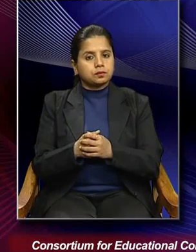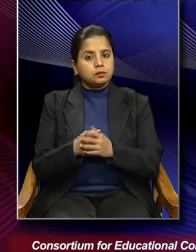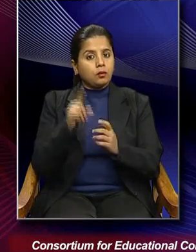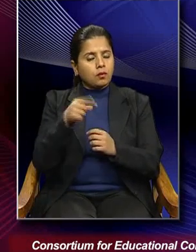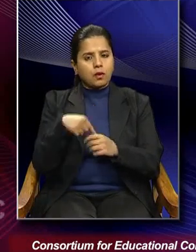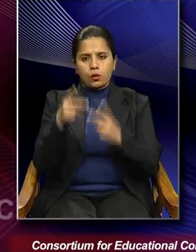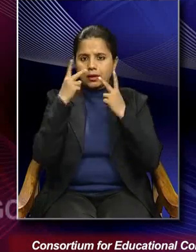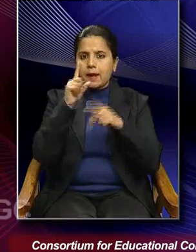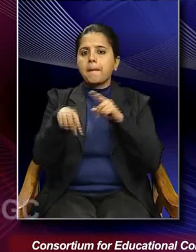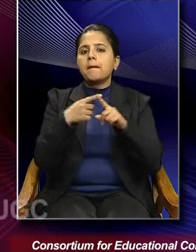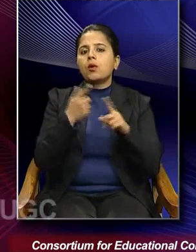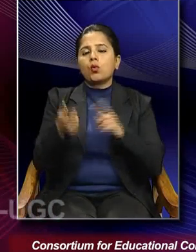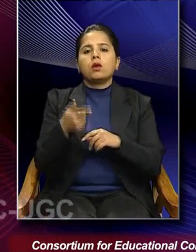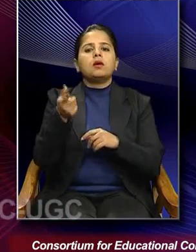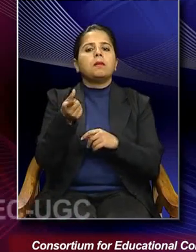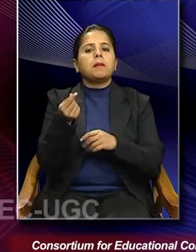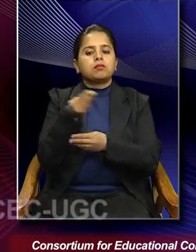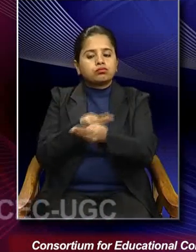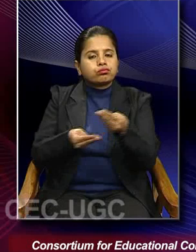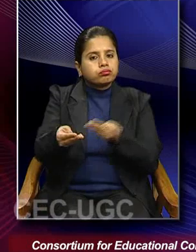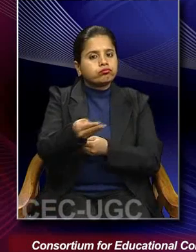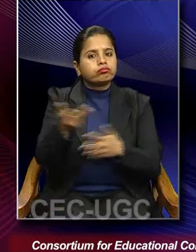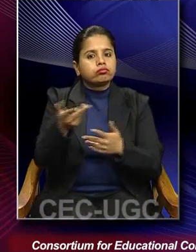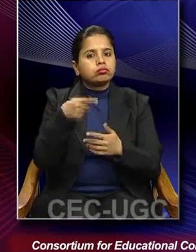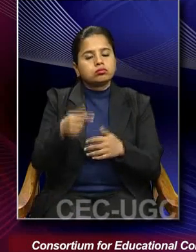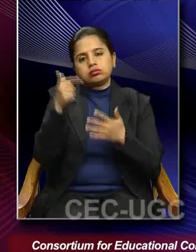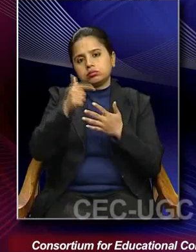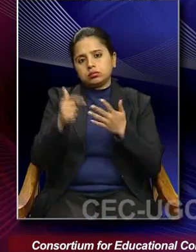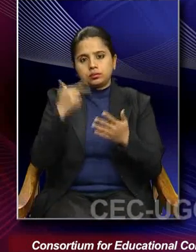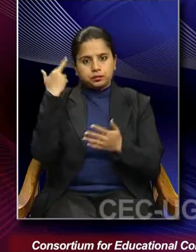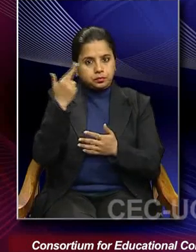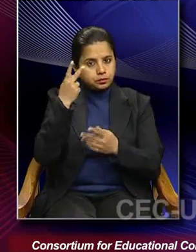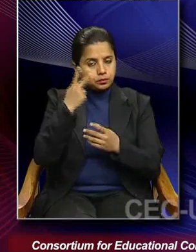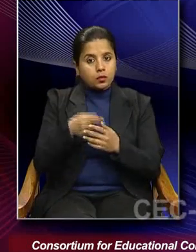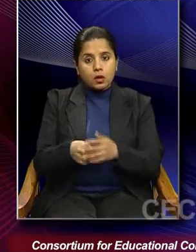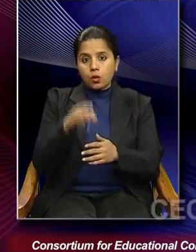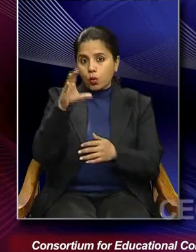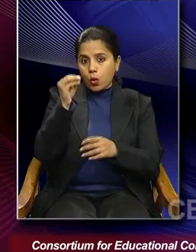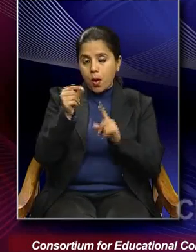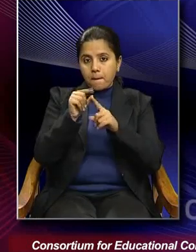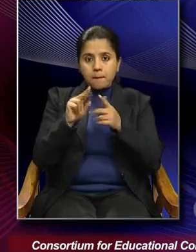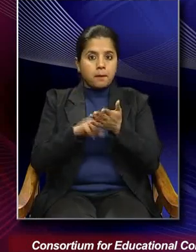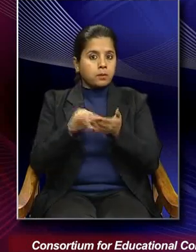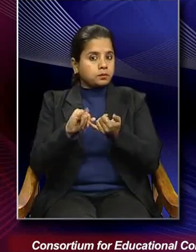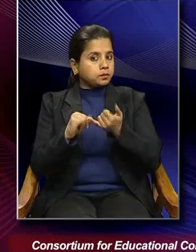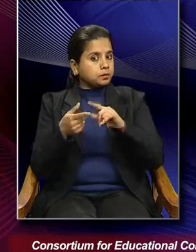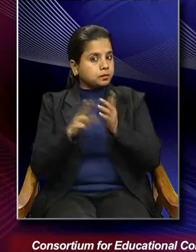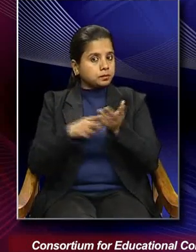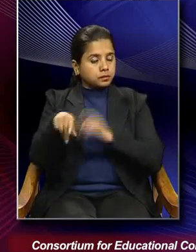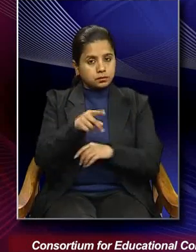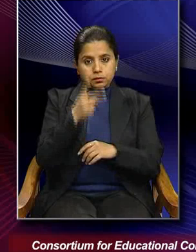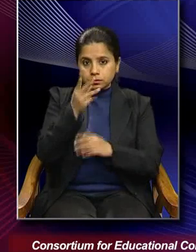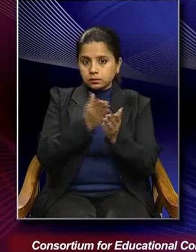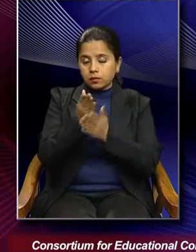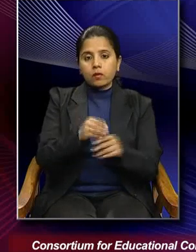Let us see about the compensation criteria. Under the compensation criteria, the two options, option A